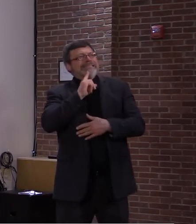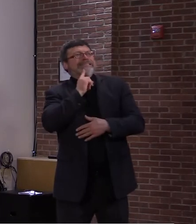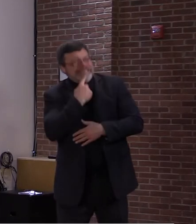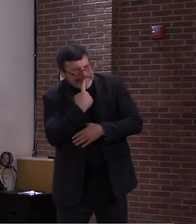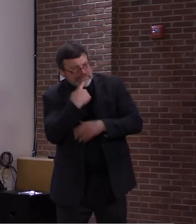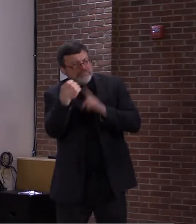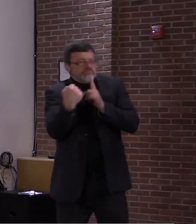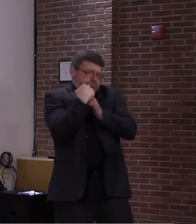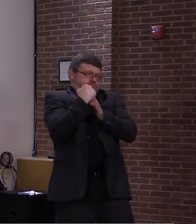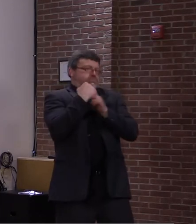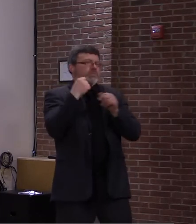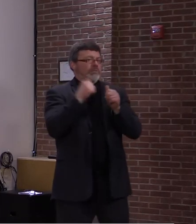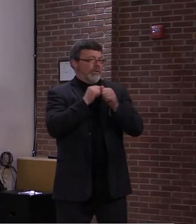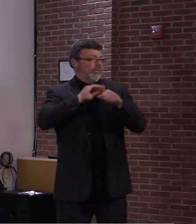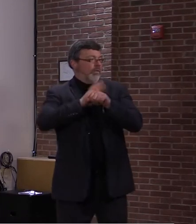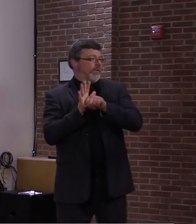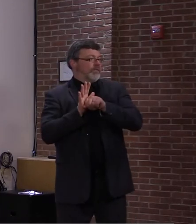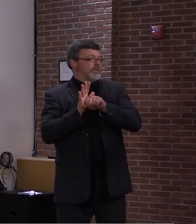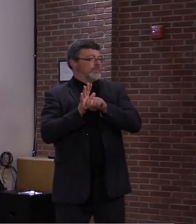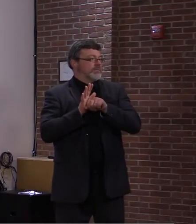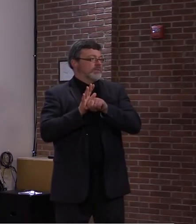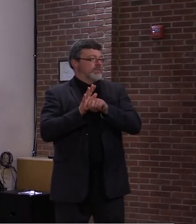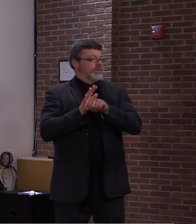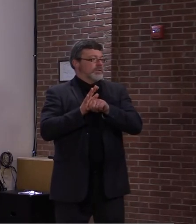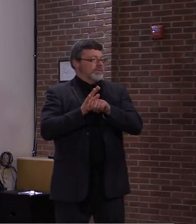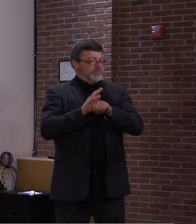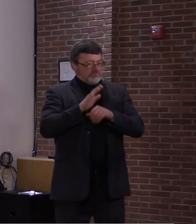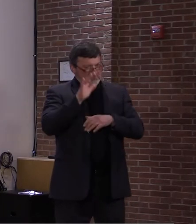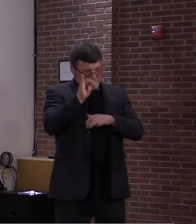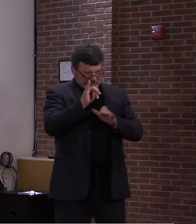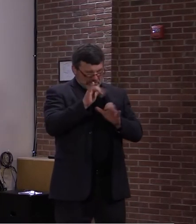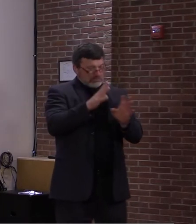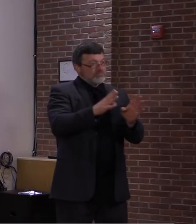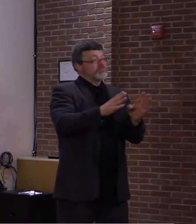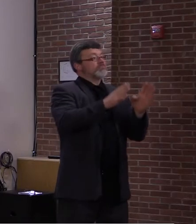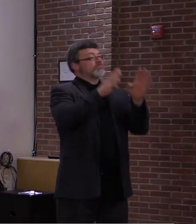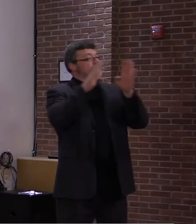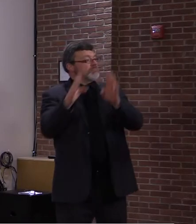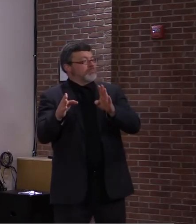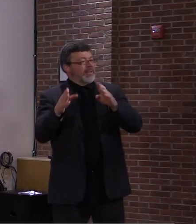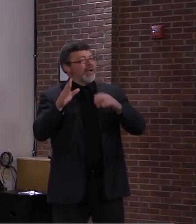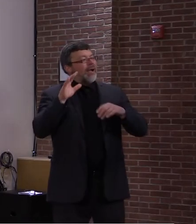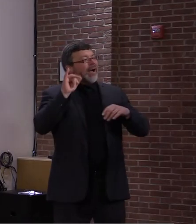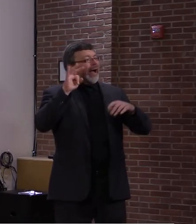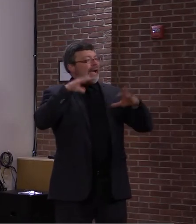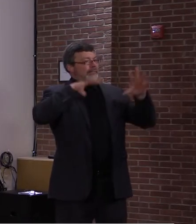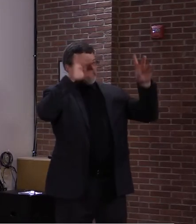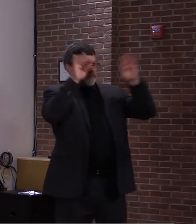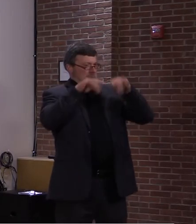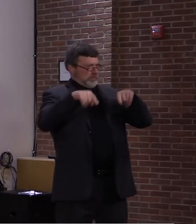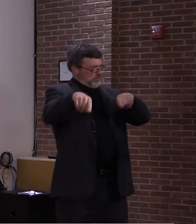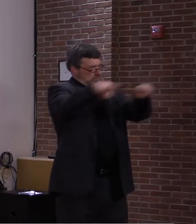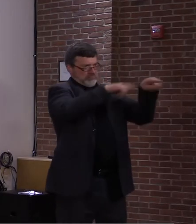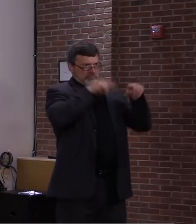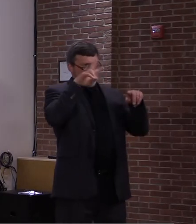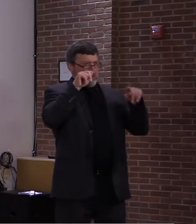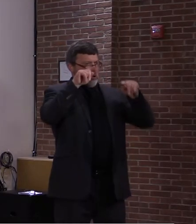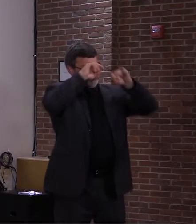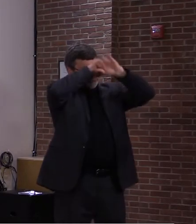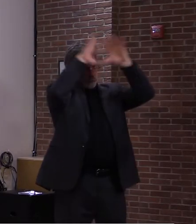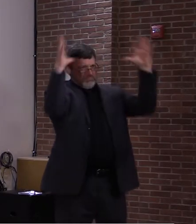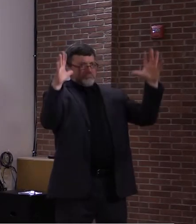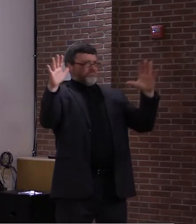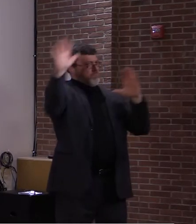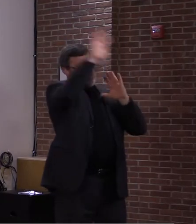and denominators. There's very few people in Vermont these days, proportionately,